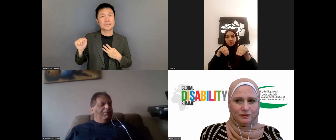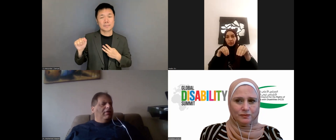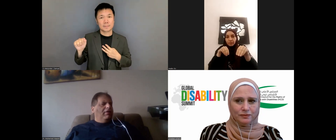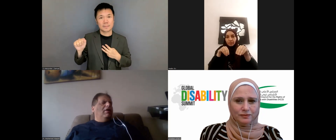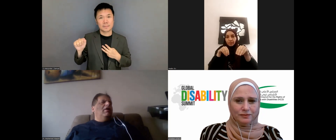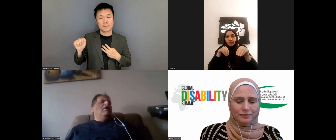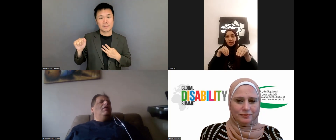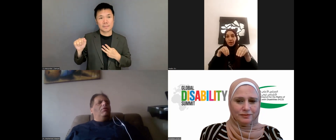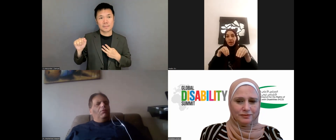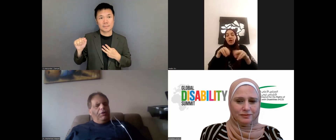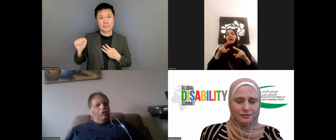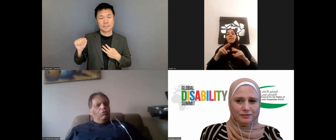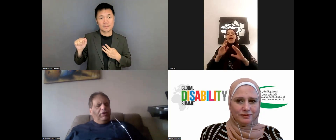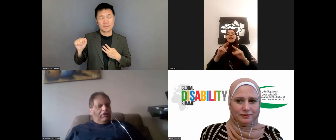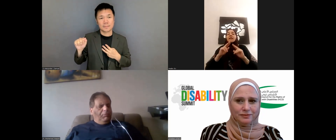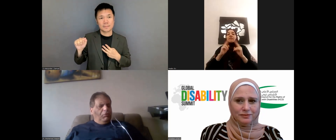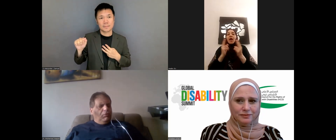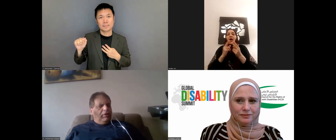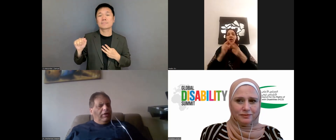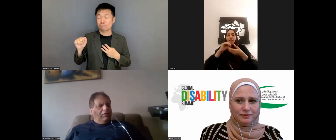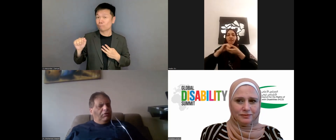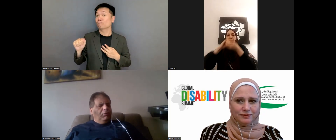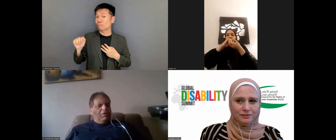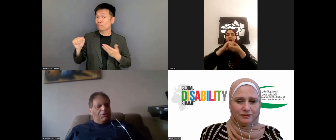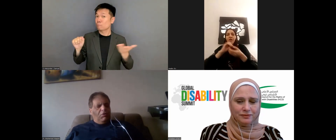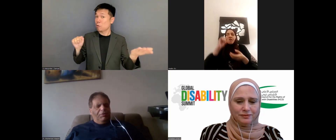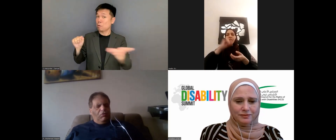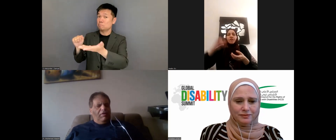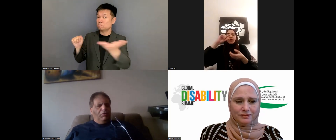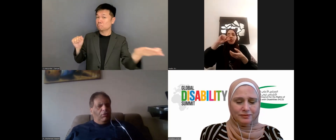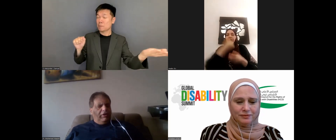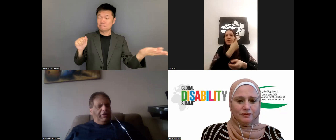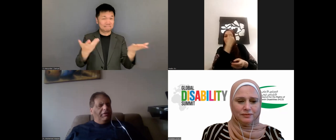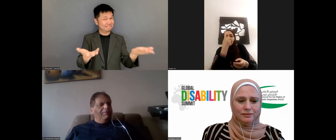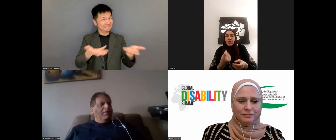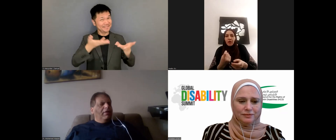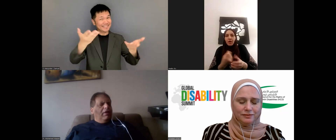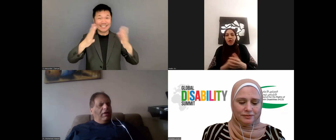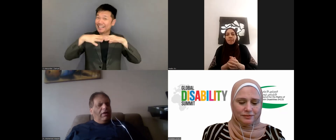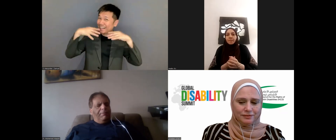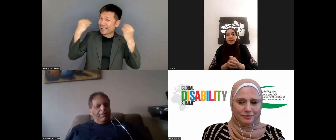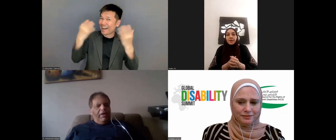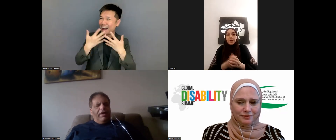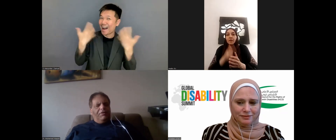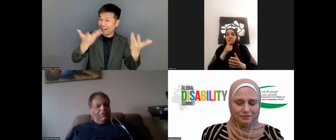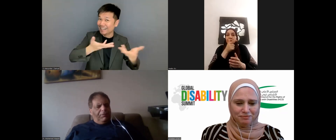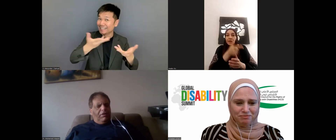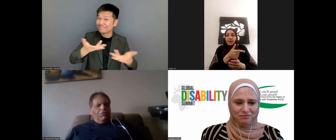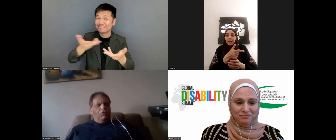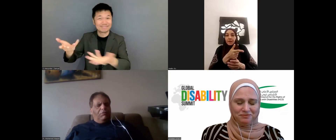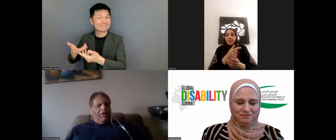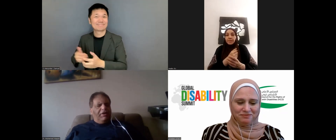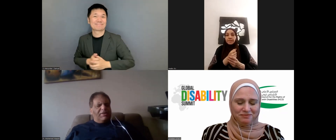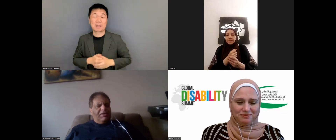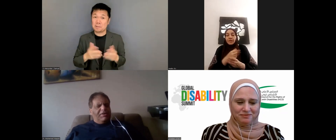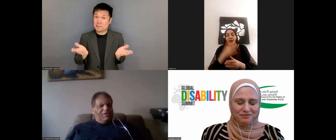IDA, we do welcome you, and we are so happy to have you all here. And if